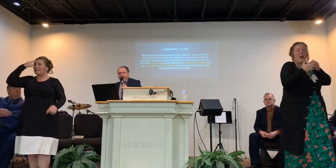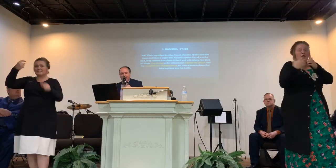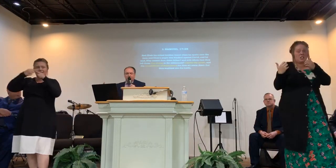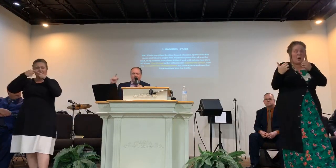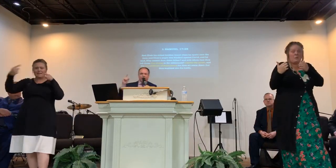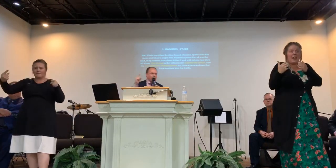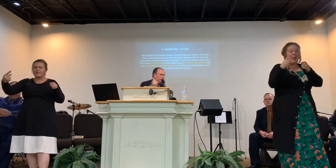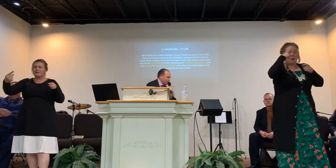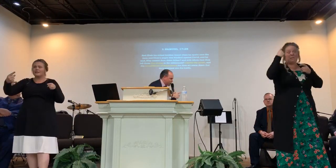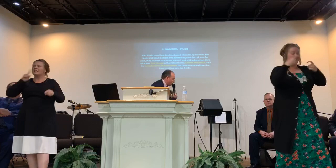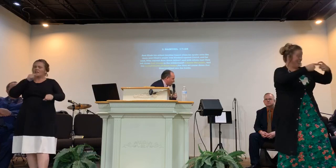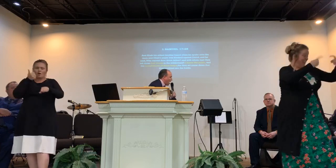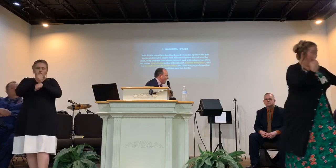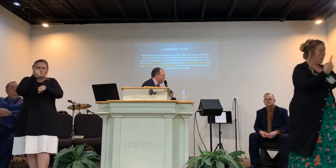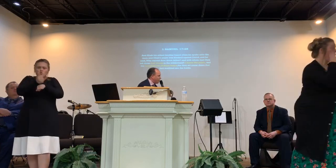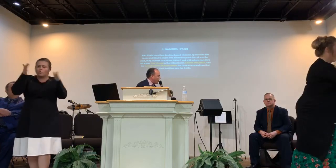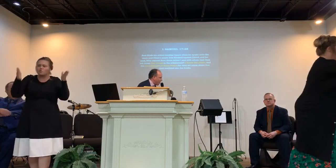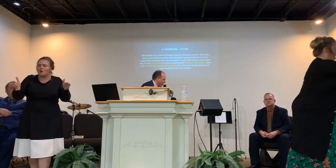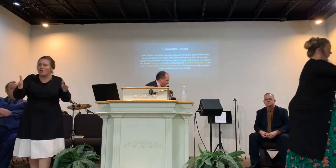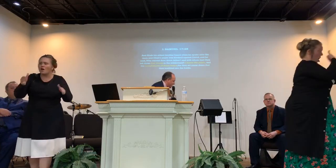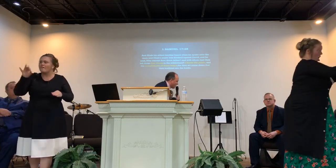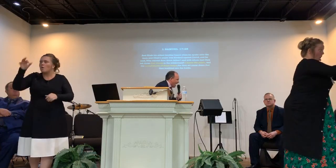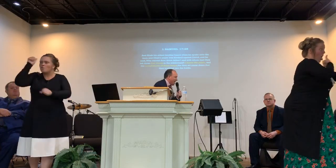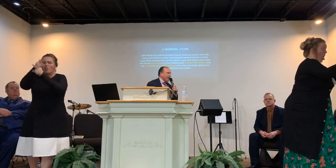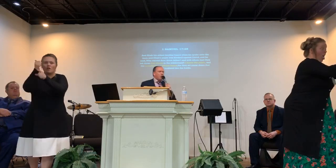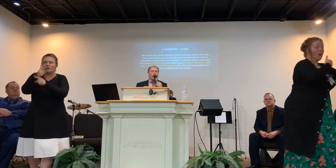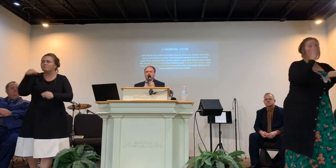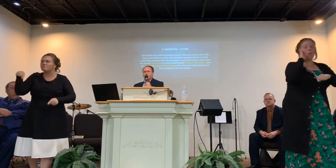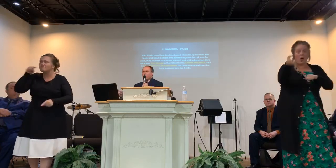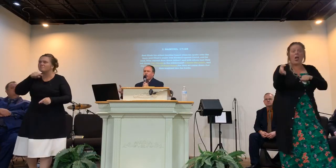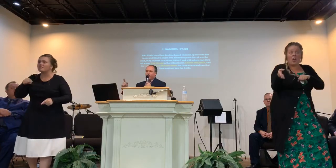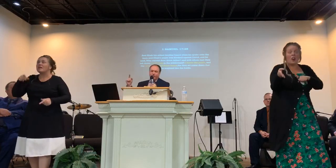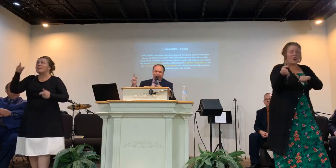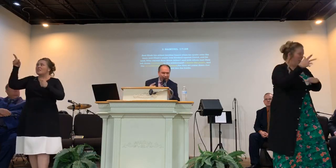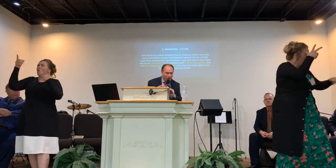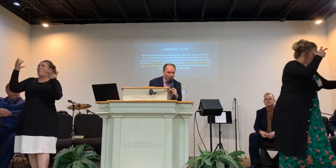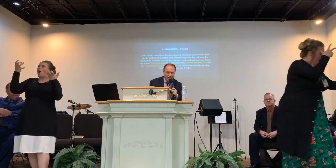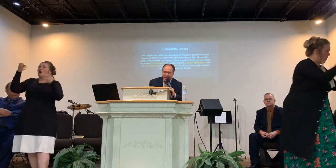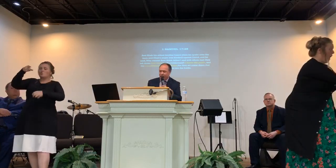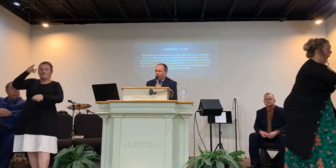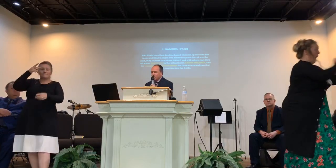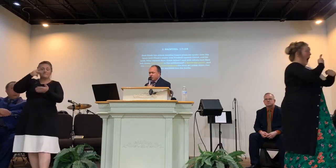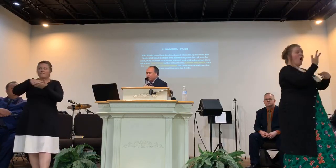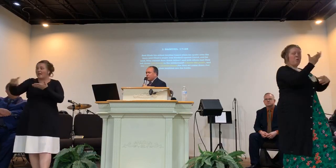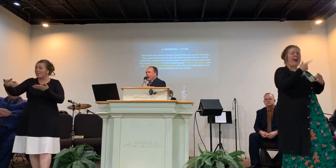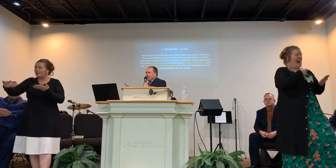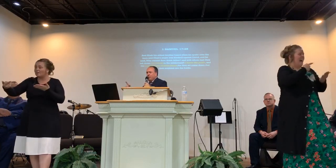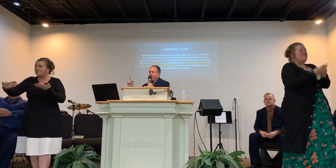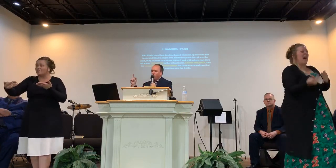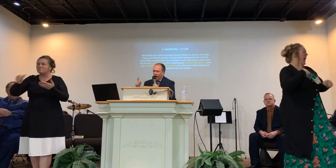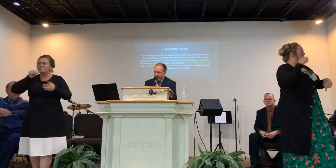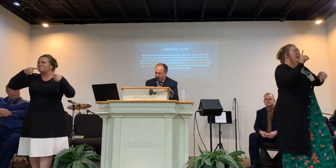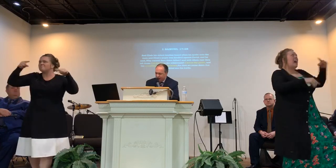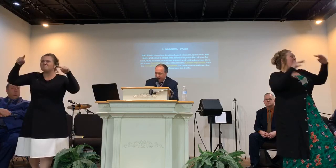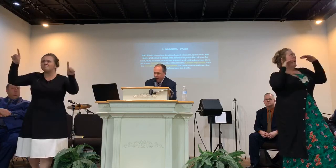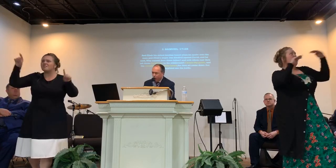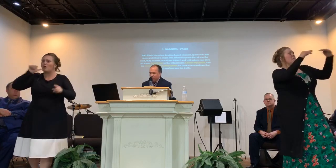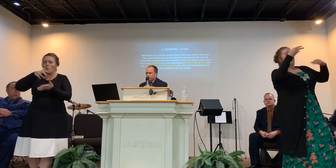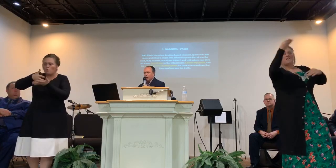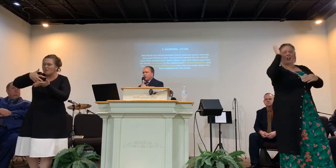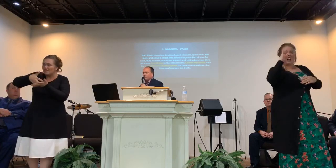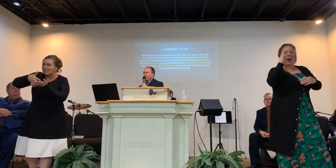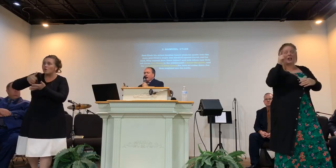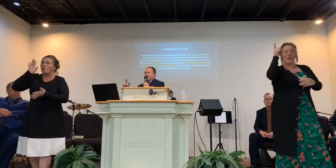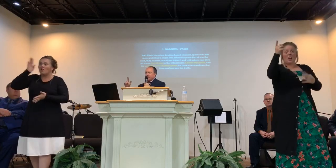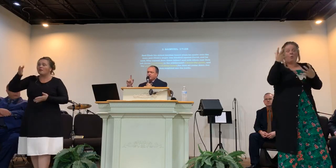enemy is the accuser of the brethren. And he wants you to fail. He wants you to be weak. He